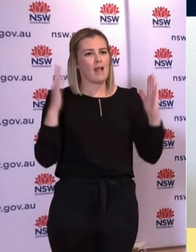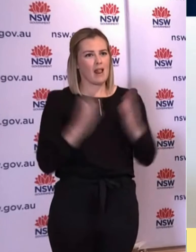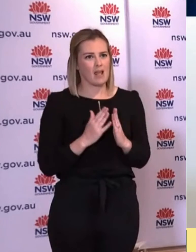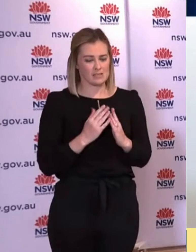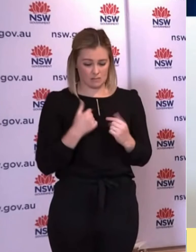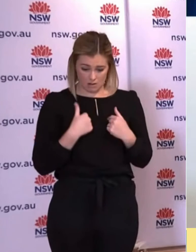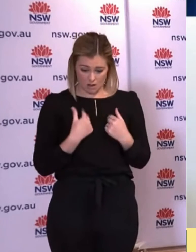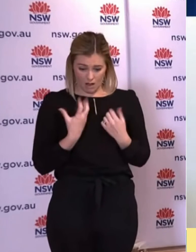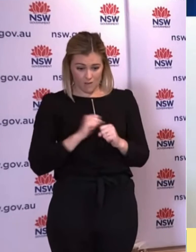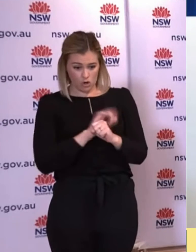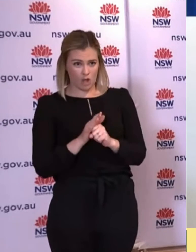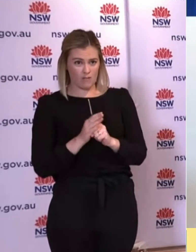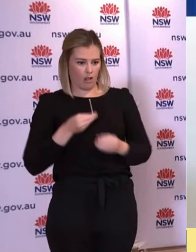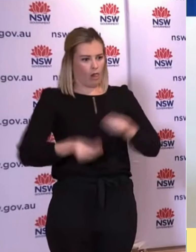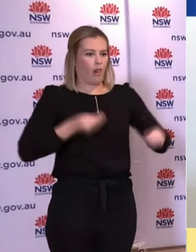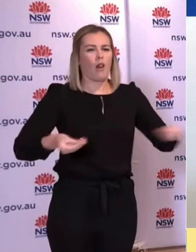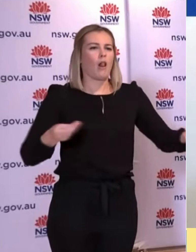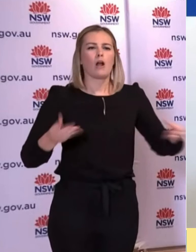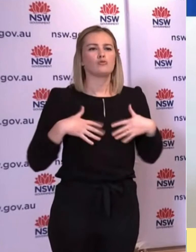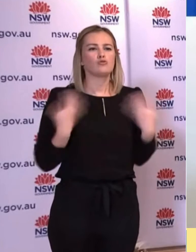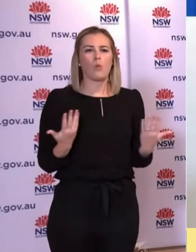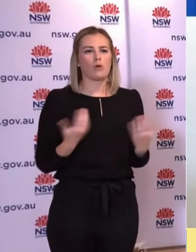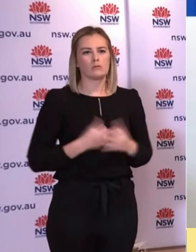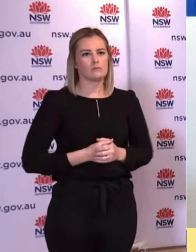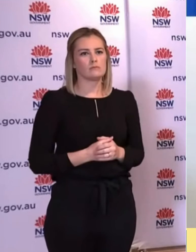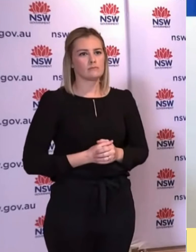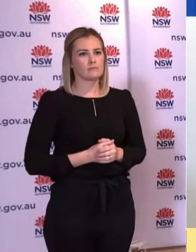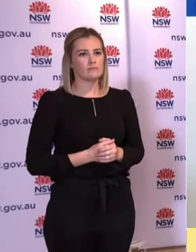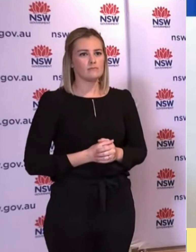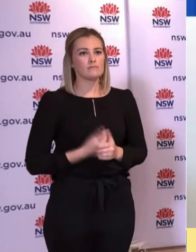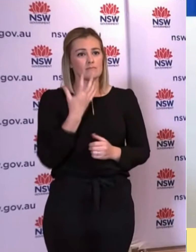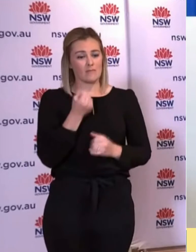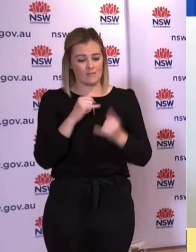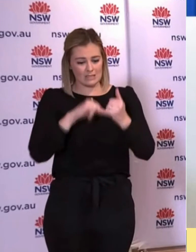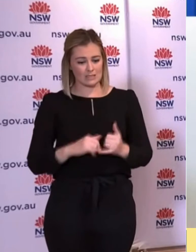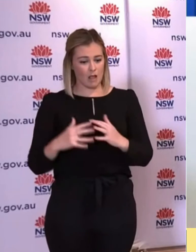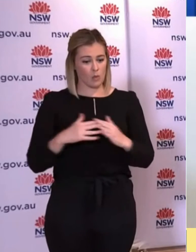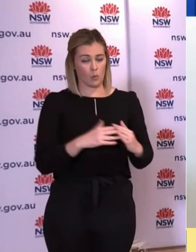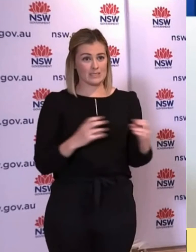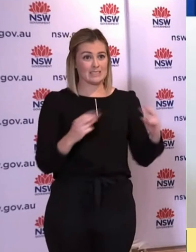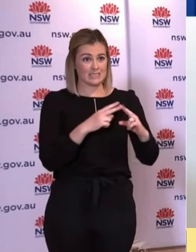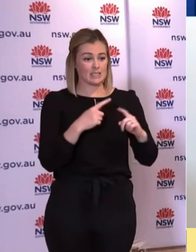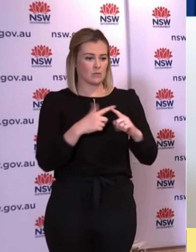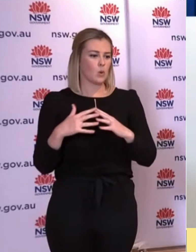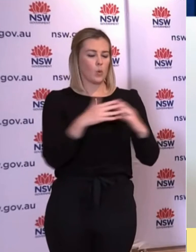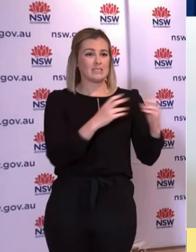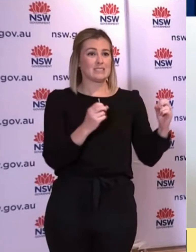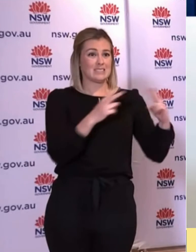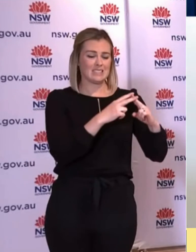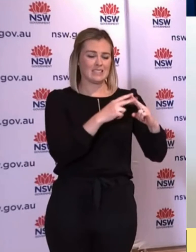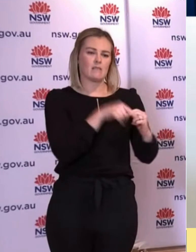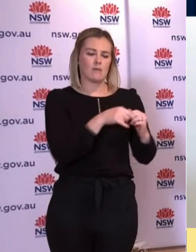we are seeing the bulk of cases arise in southwestern Sydney and Western Sydney. That's our immediate focus at the present